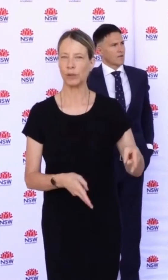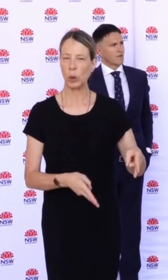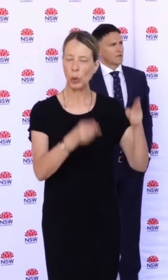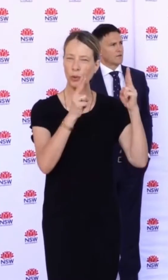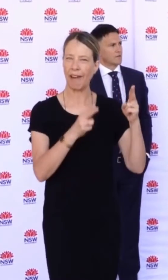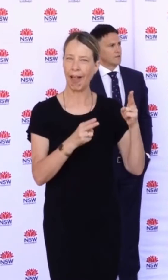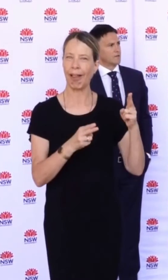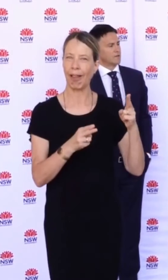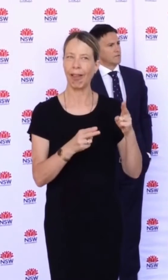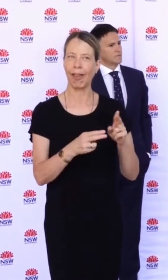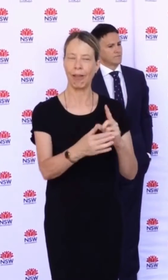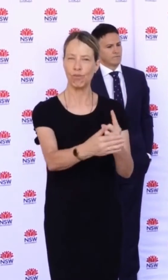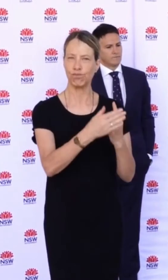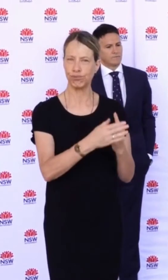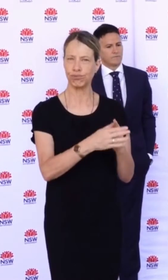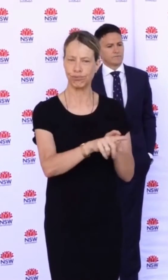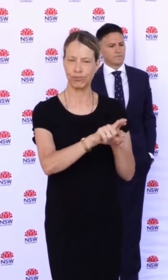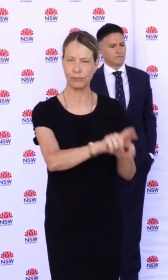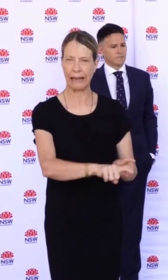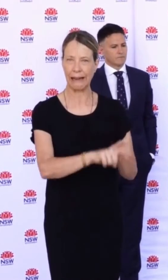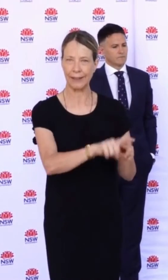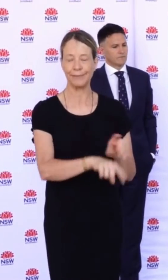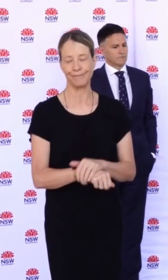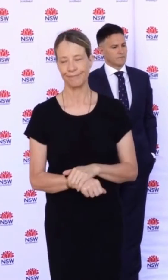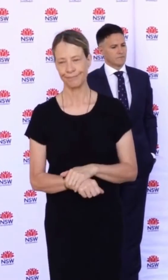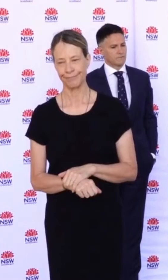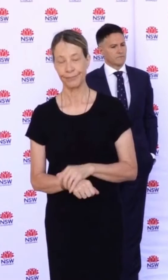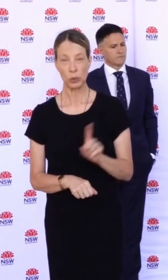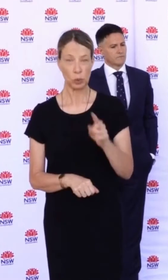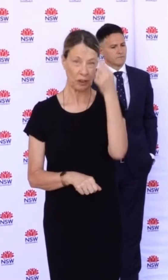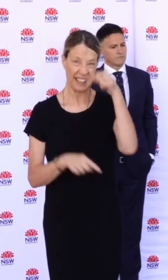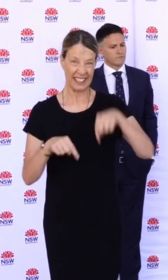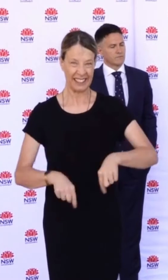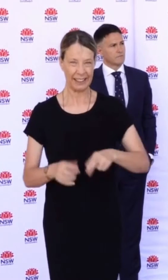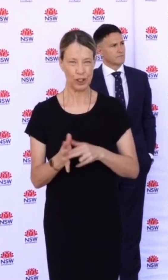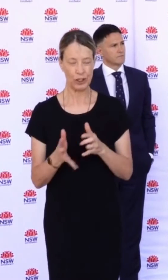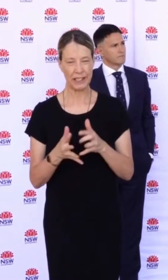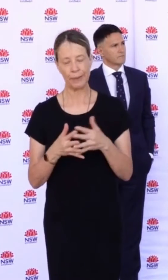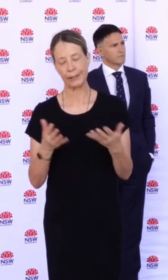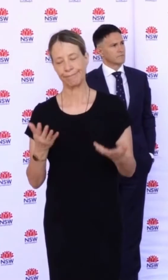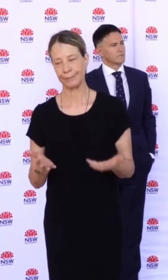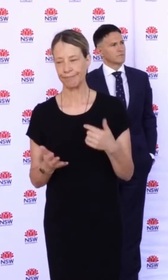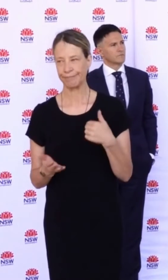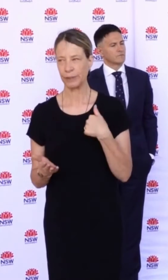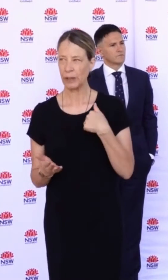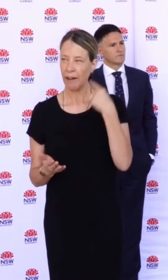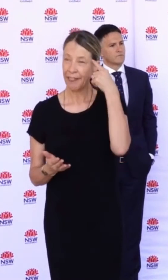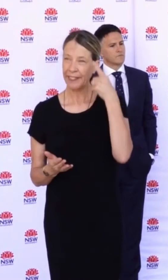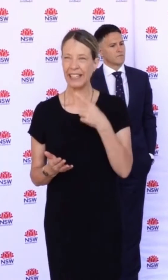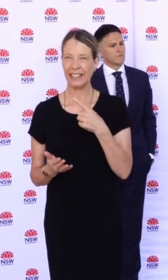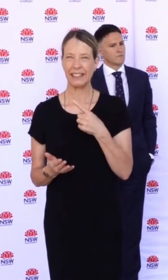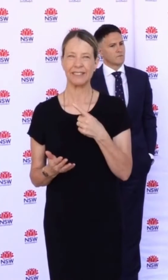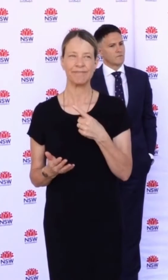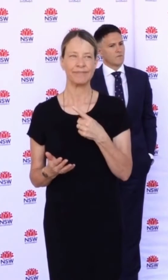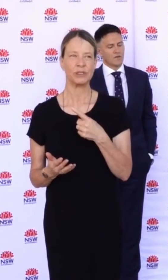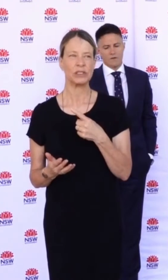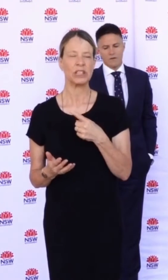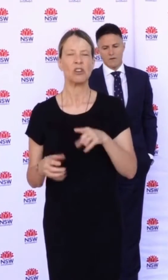I have seen that proposition from the Queensland Government, and I think the first thing is that each state and territory have different